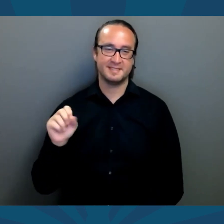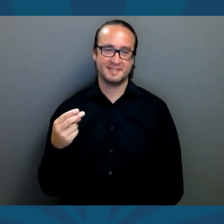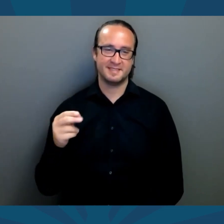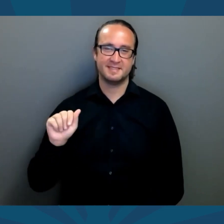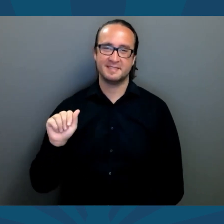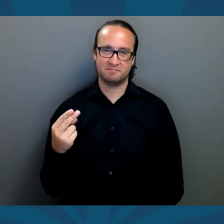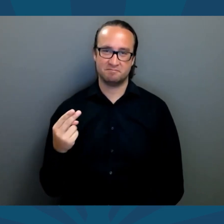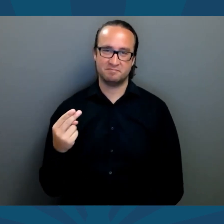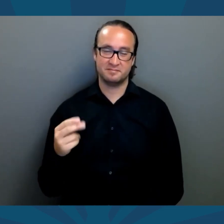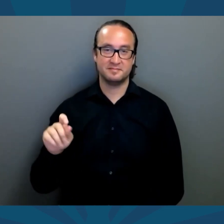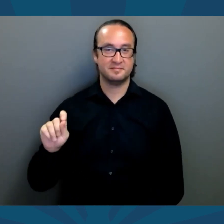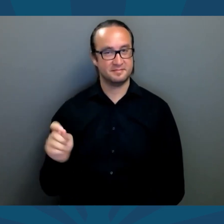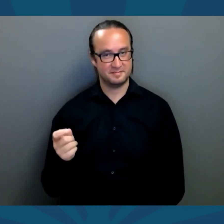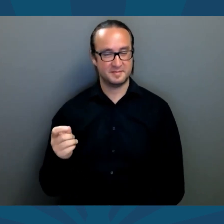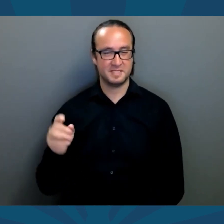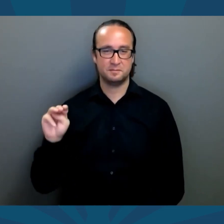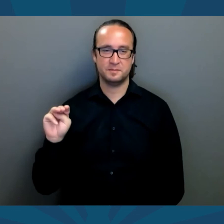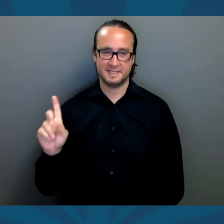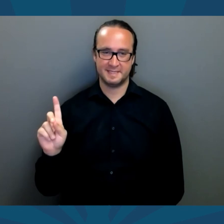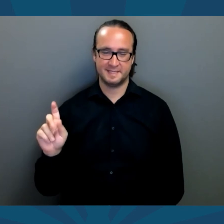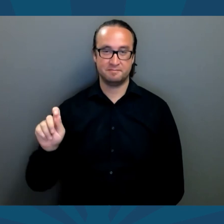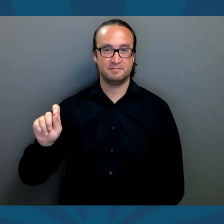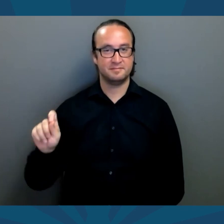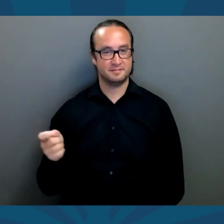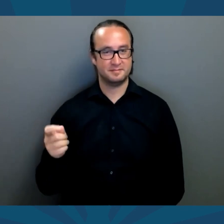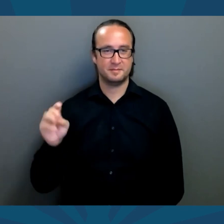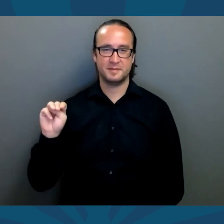Amish Shah, MD, MPH.